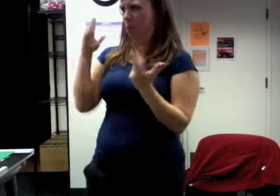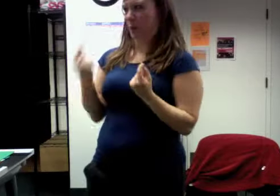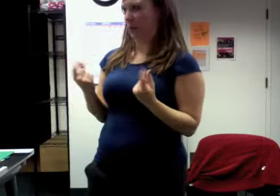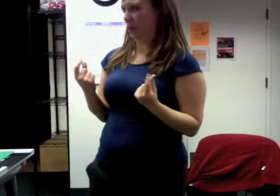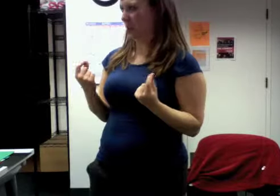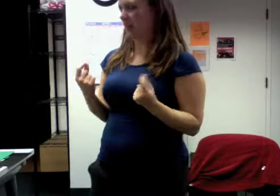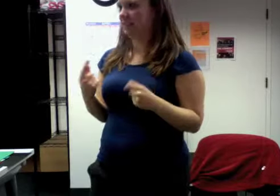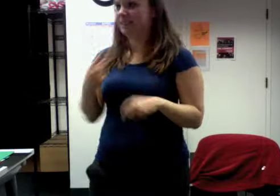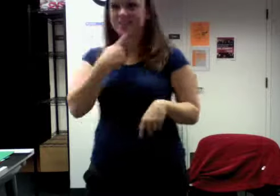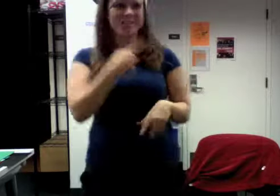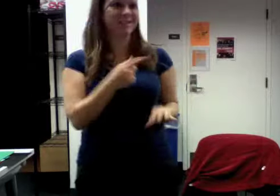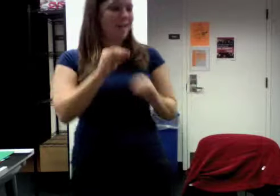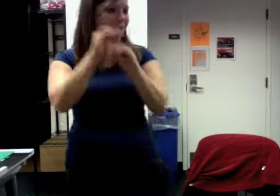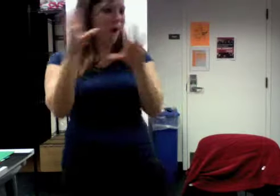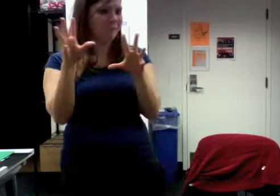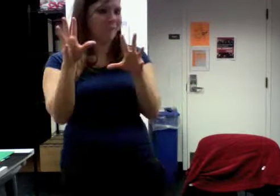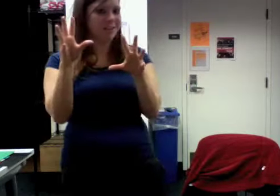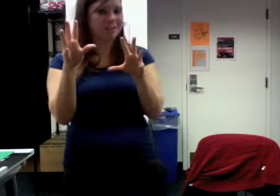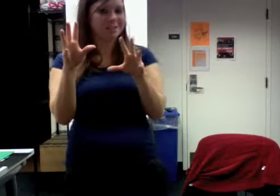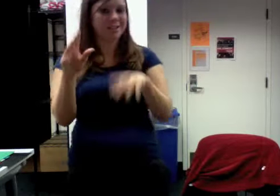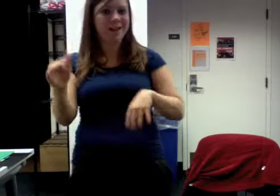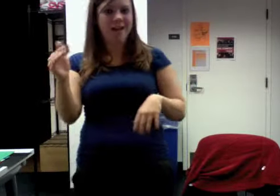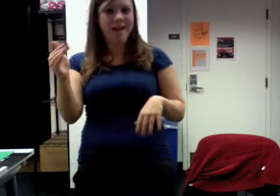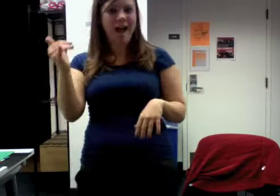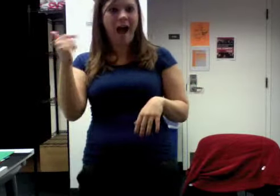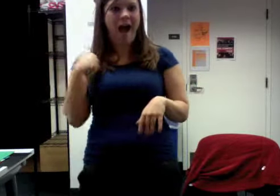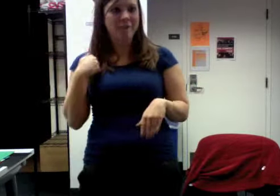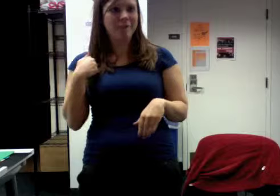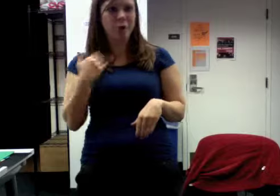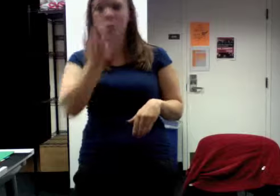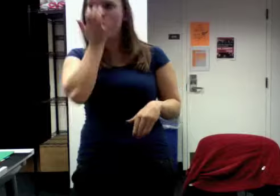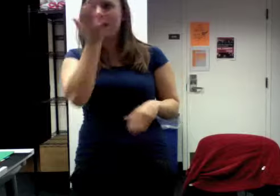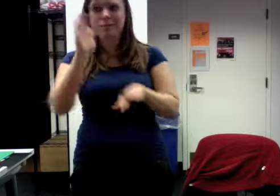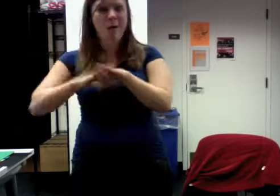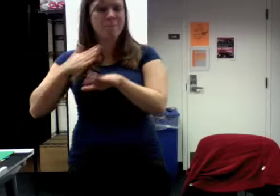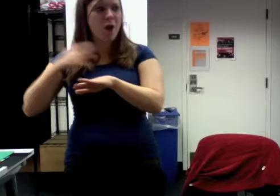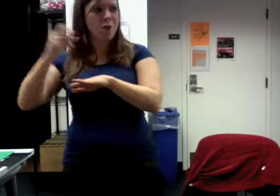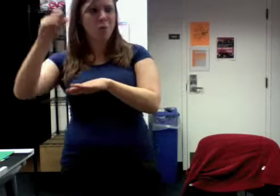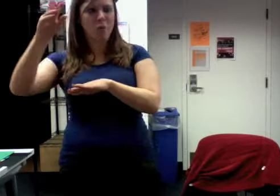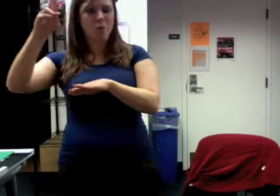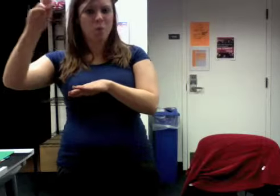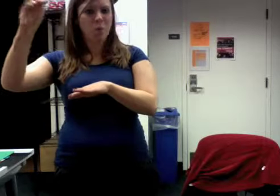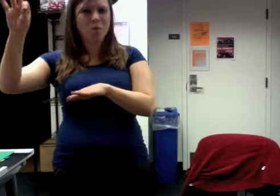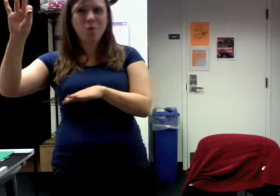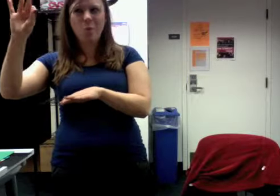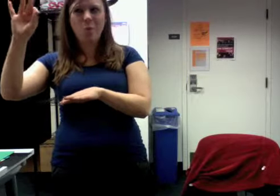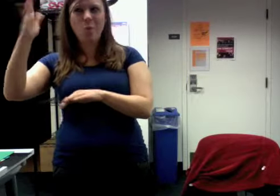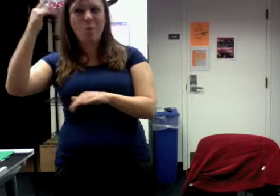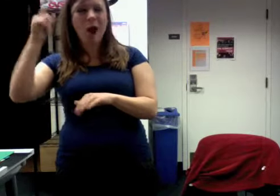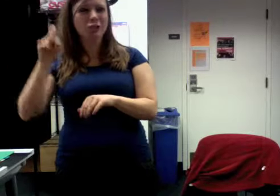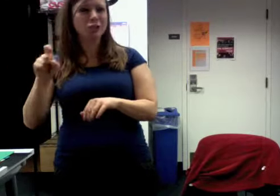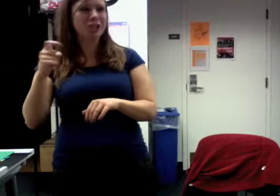mile's walk to get to pasture when I could just put him up here on the roof? Said the man, aren't you afraid it's going to fall